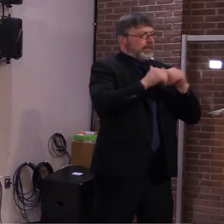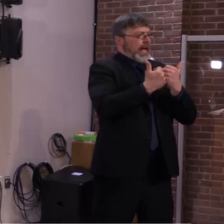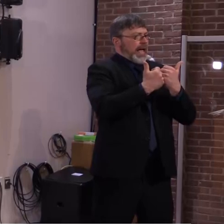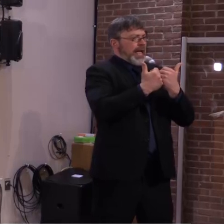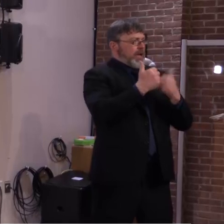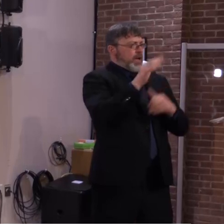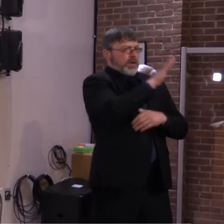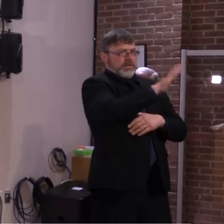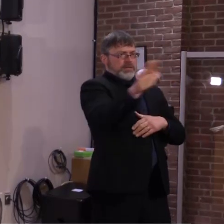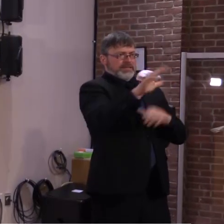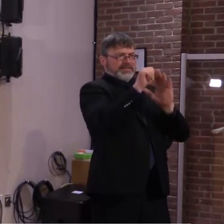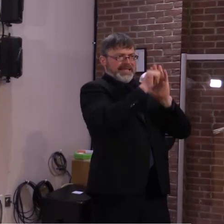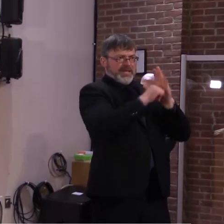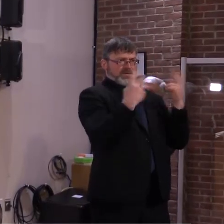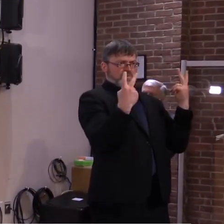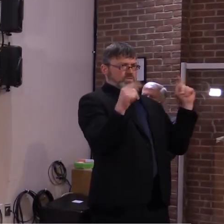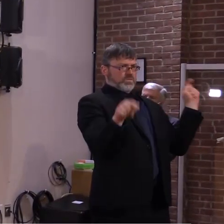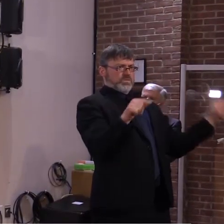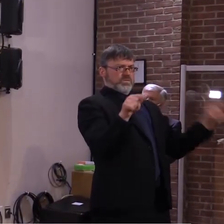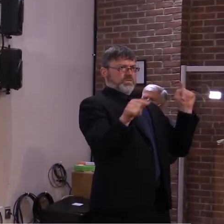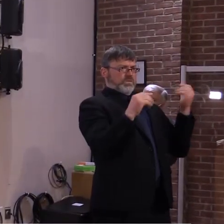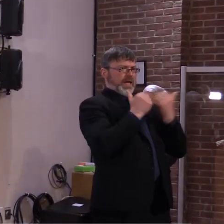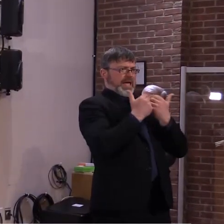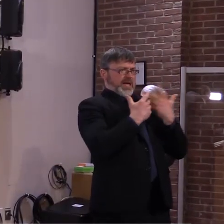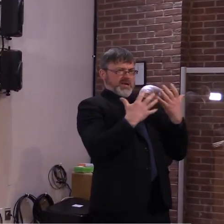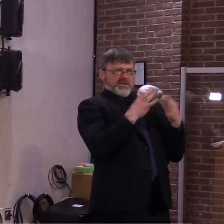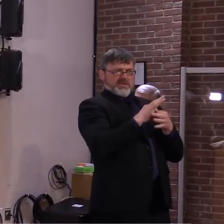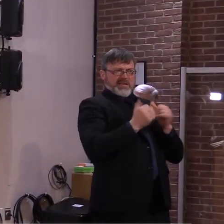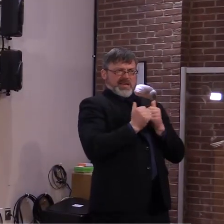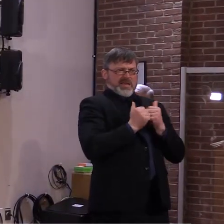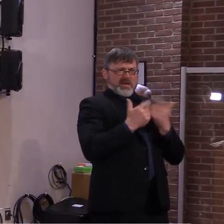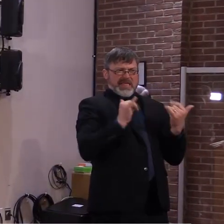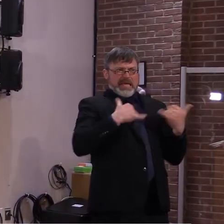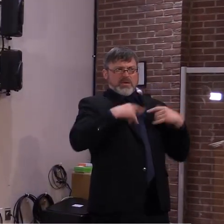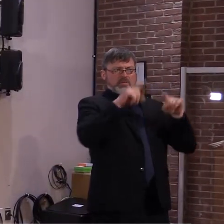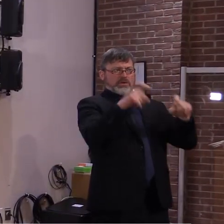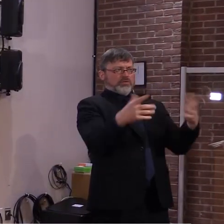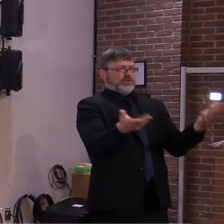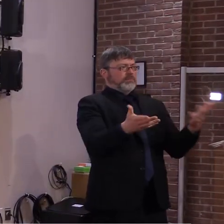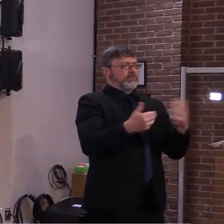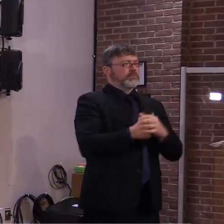Yeah, I think it's a common misconception to think that people will be left kind of stranded.